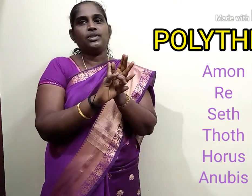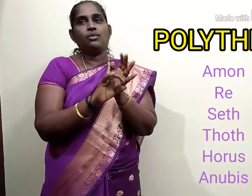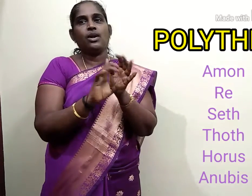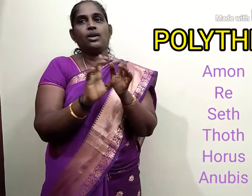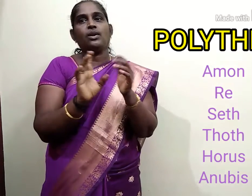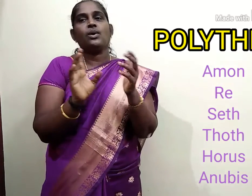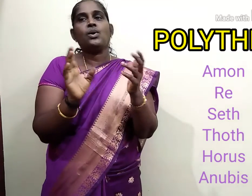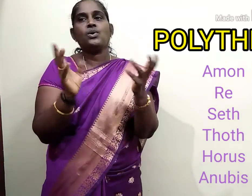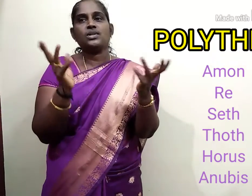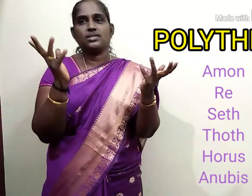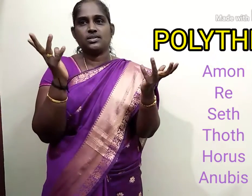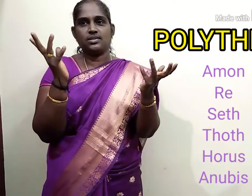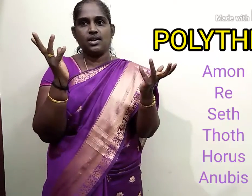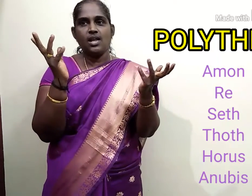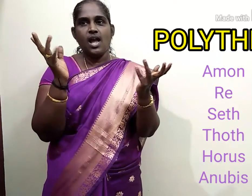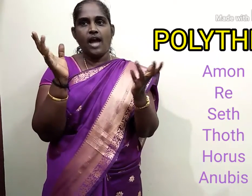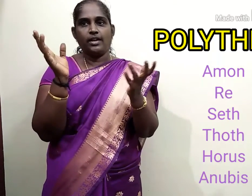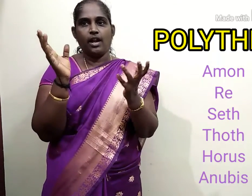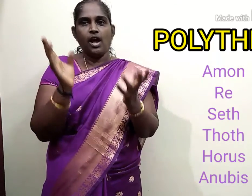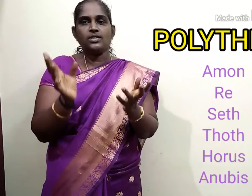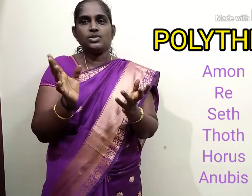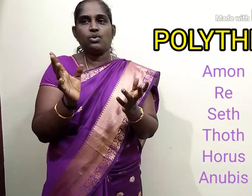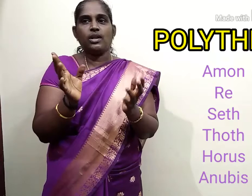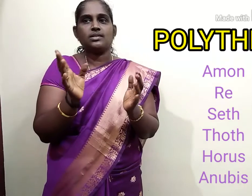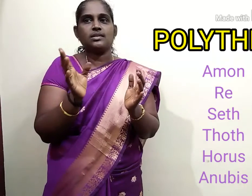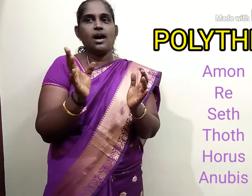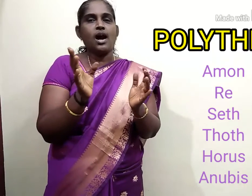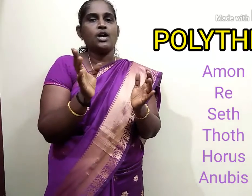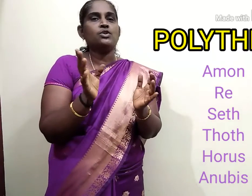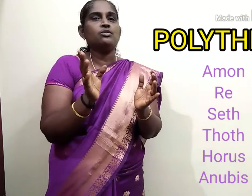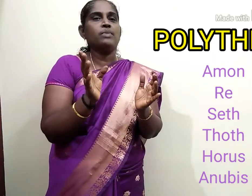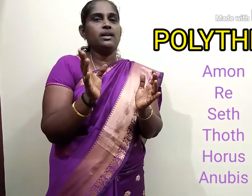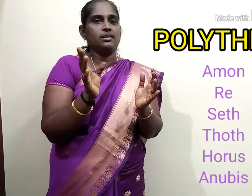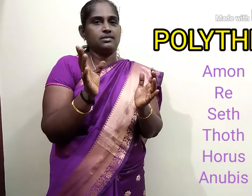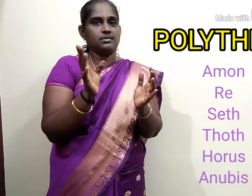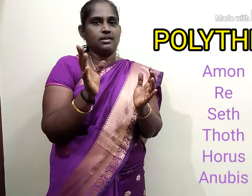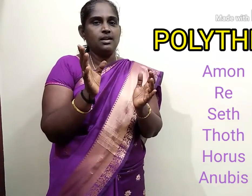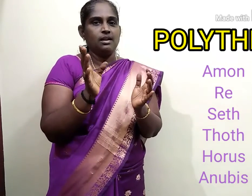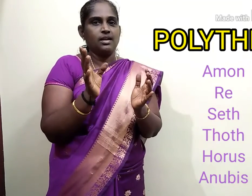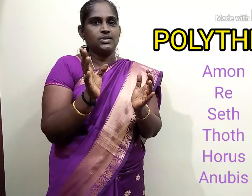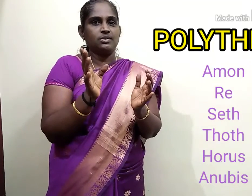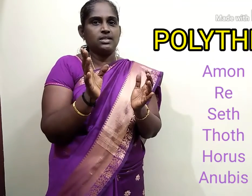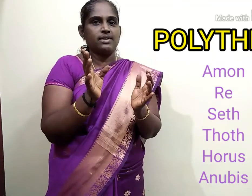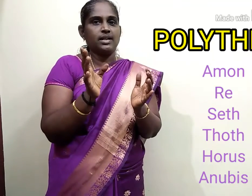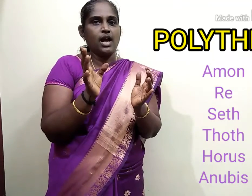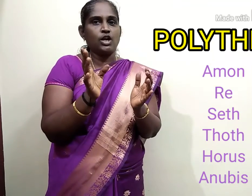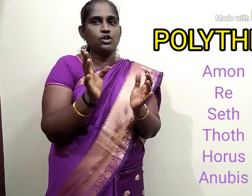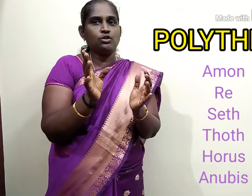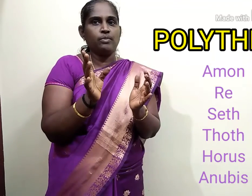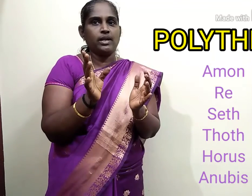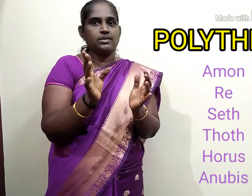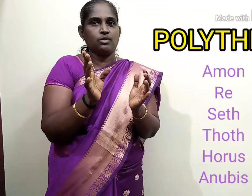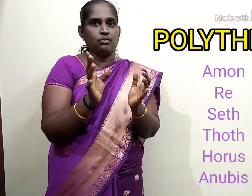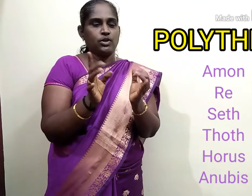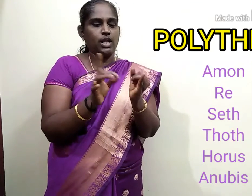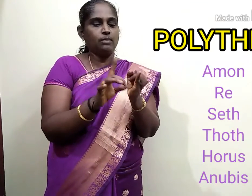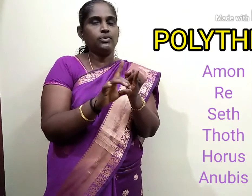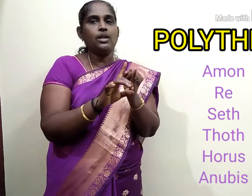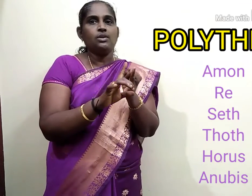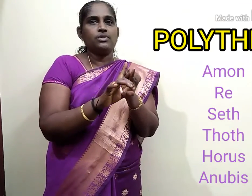Fifth one, Horus. And the last one is Anubis. Last one is what? Anubis. One more time.